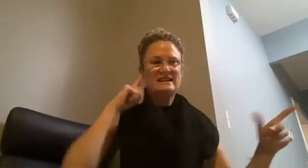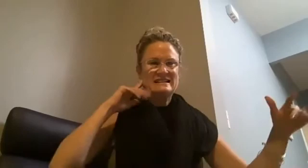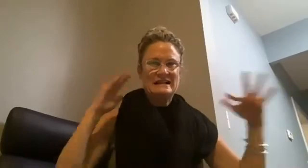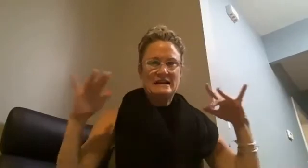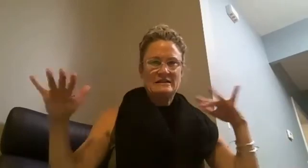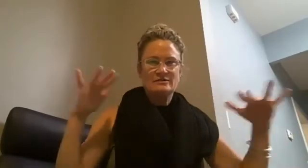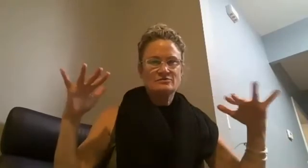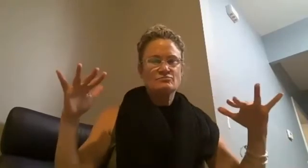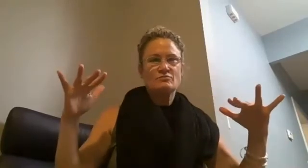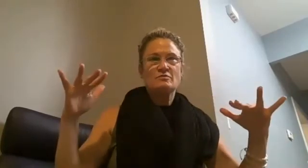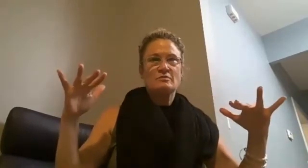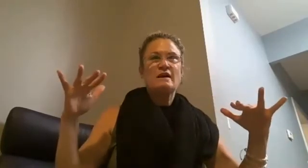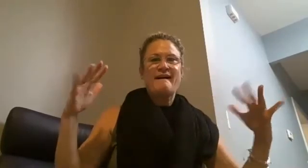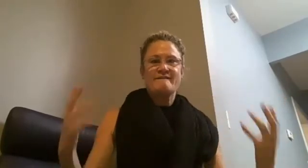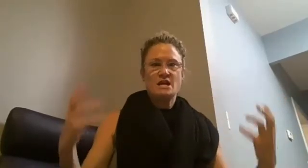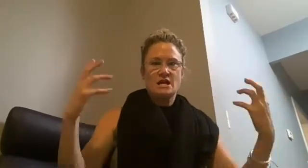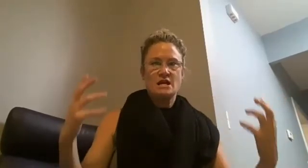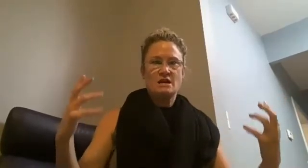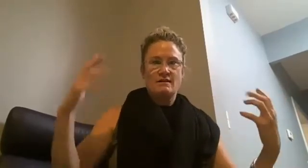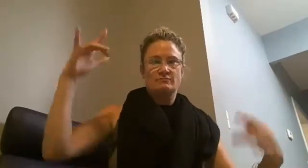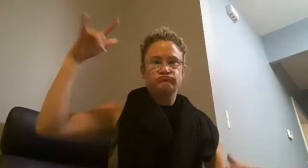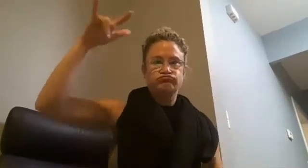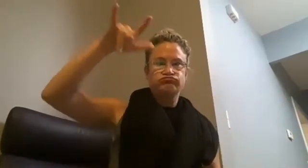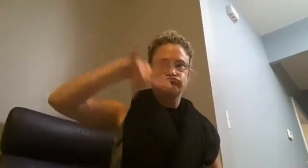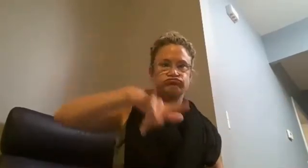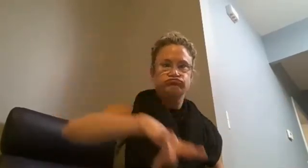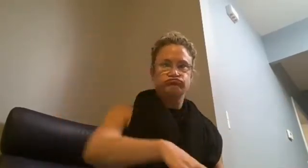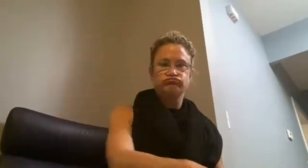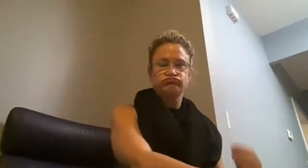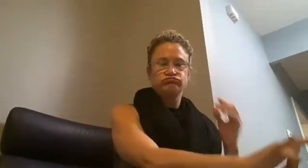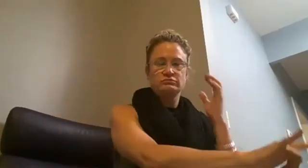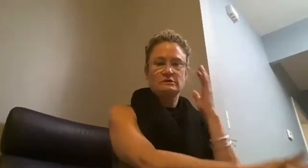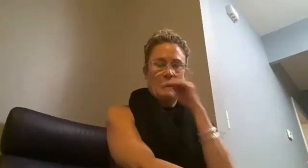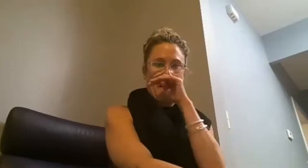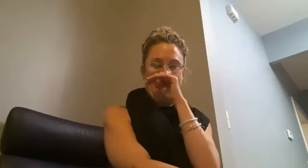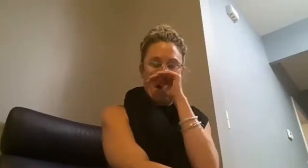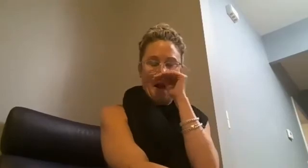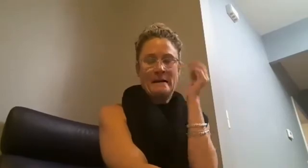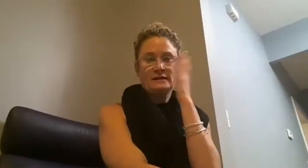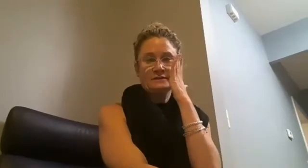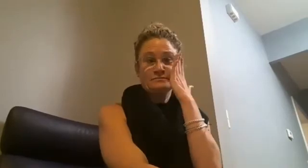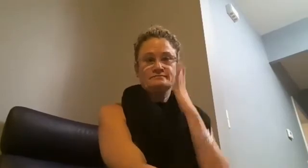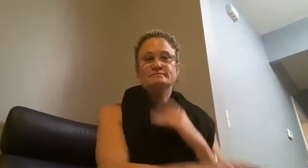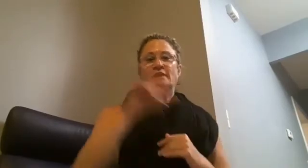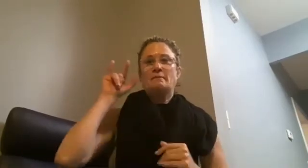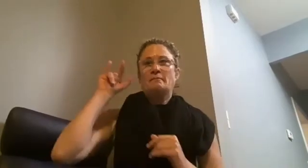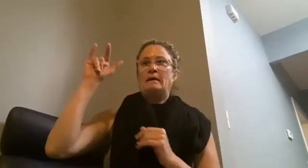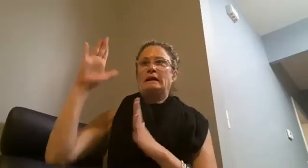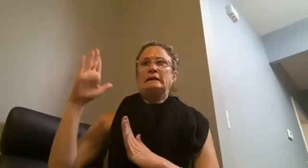make when they're really heavy and suddenly start falling out of the air. And the pilot comes on, he sounds like